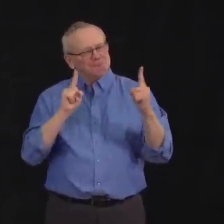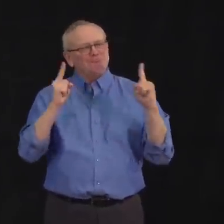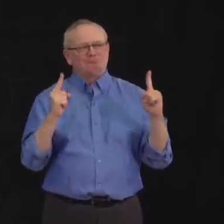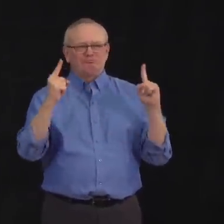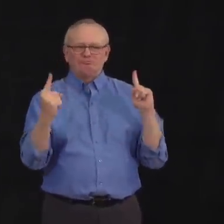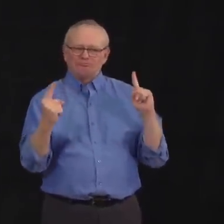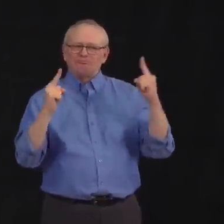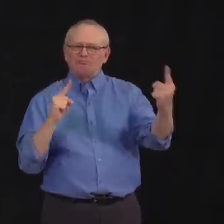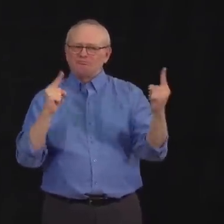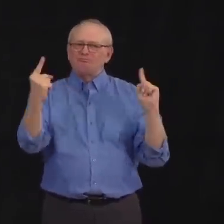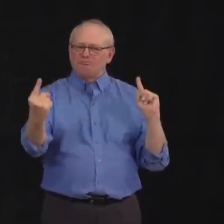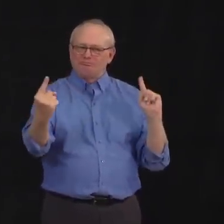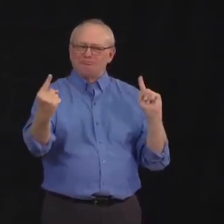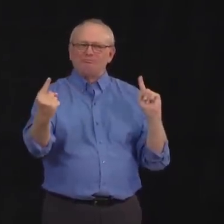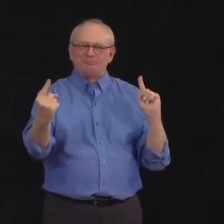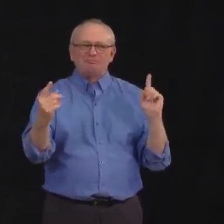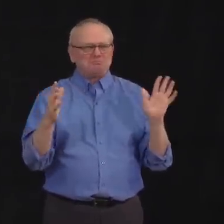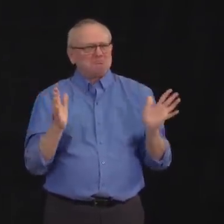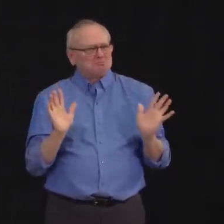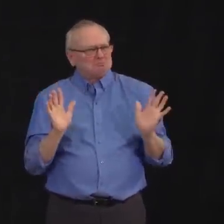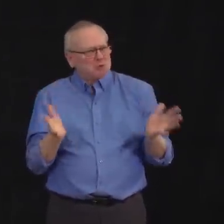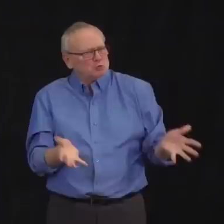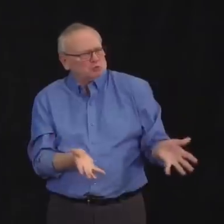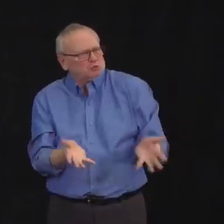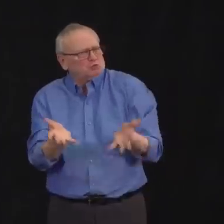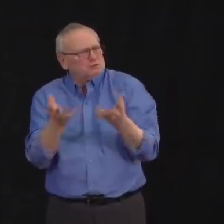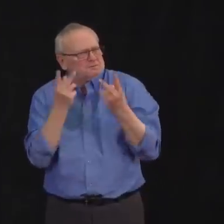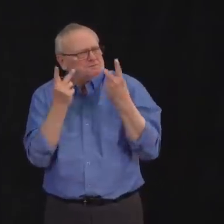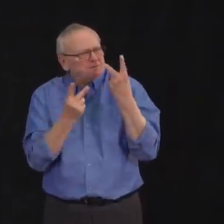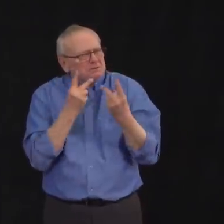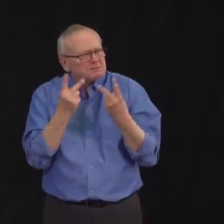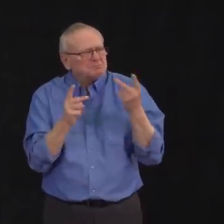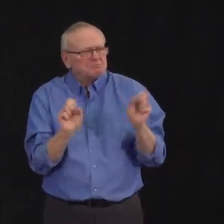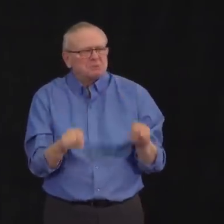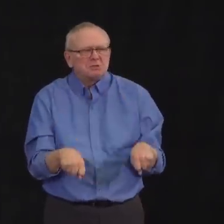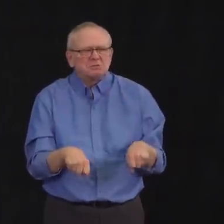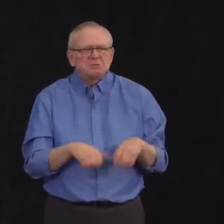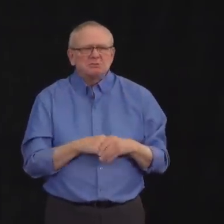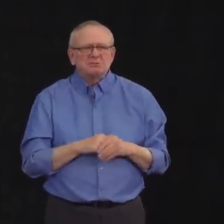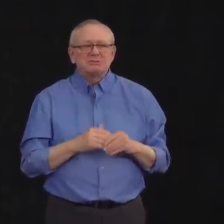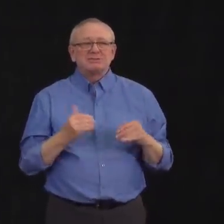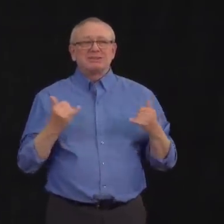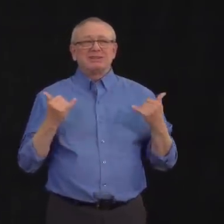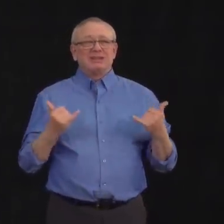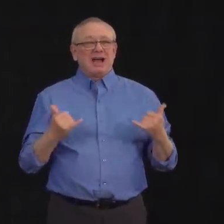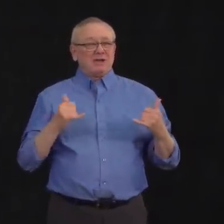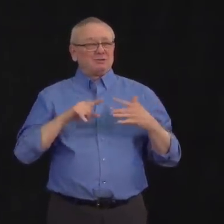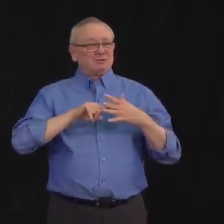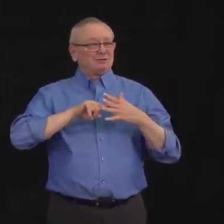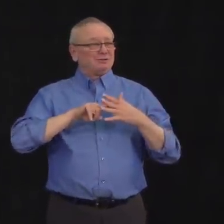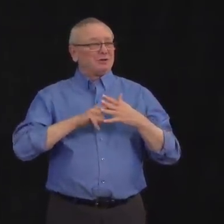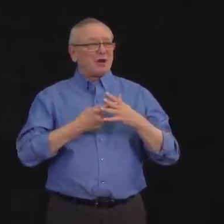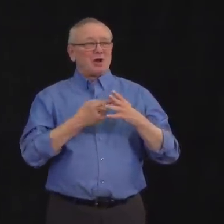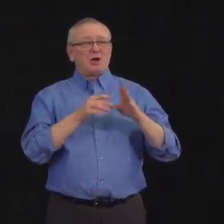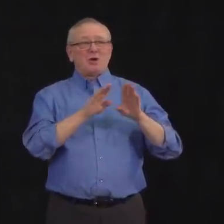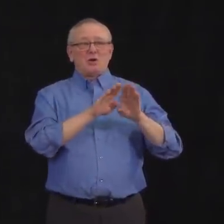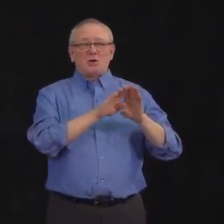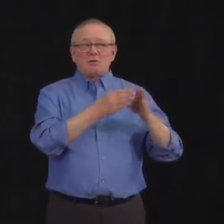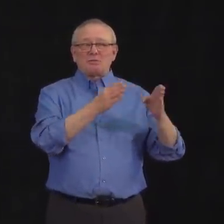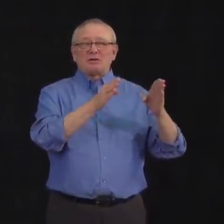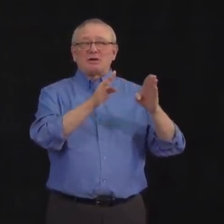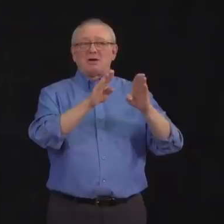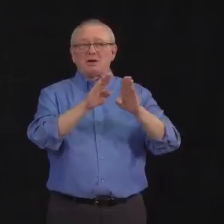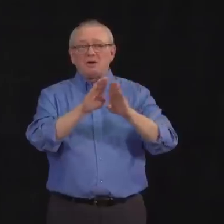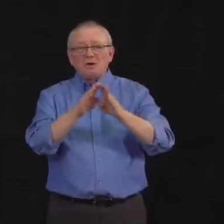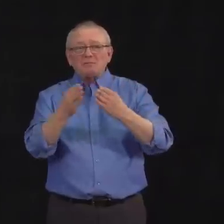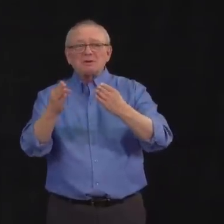this time, certainly as we're easing cautiously back into more interactions, then